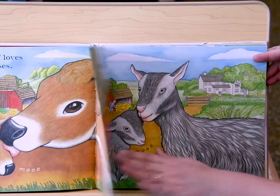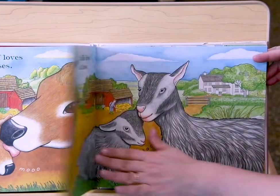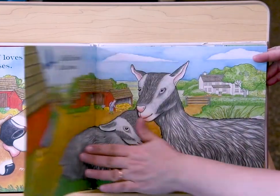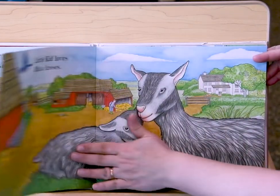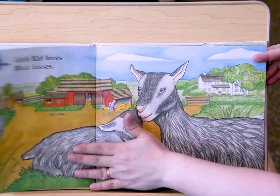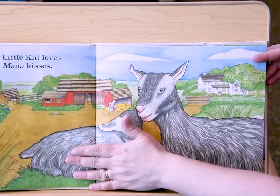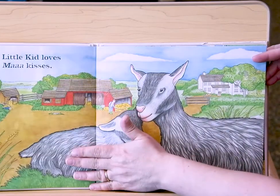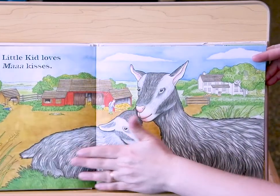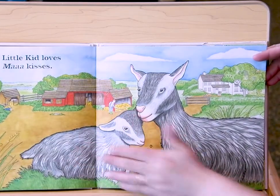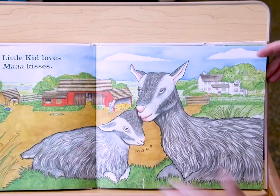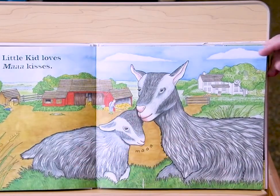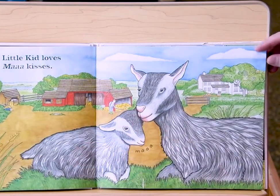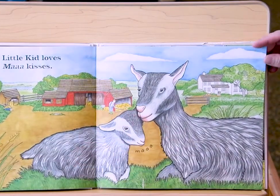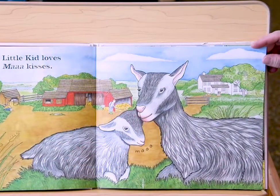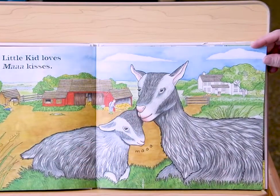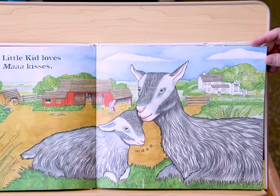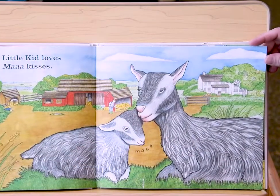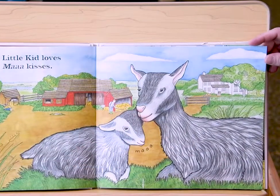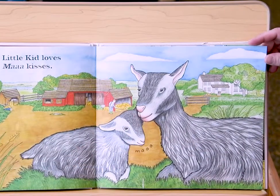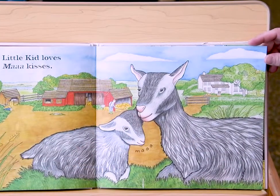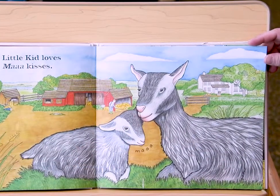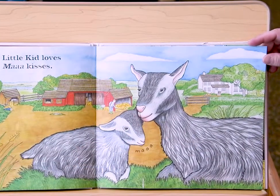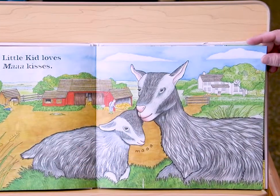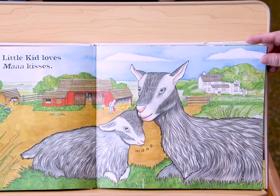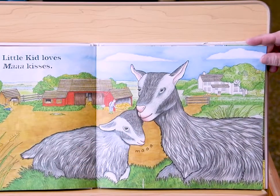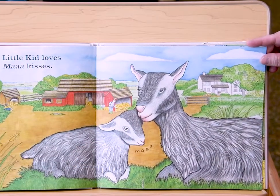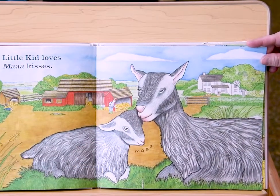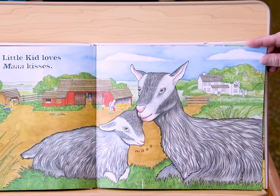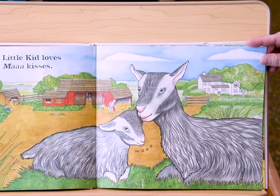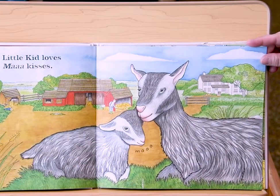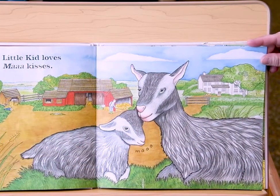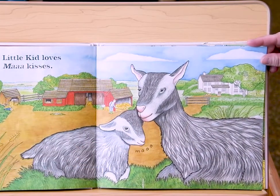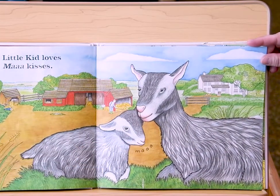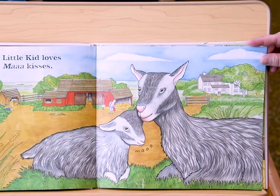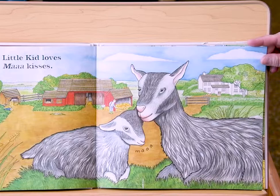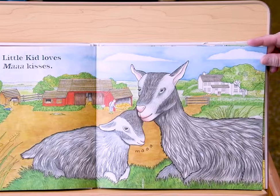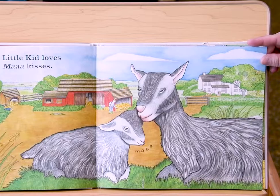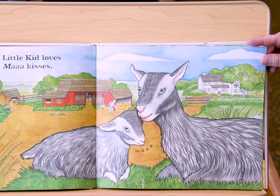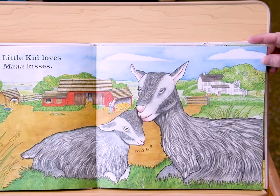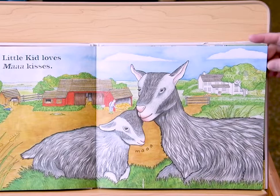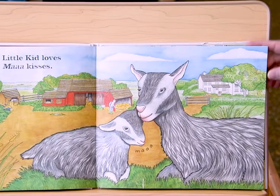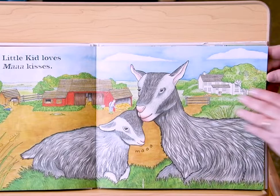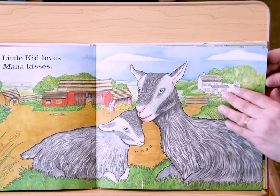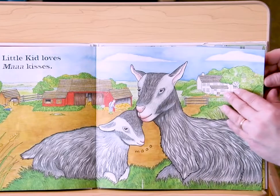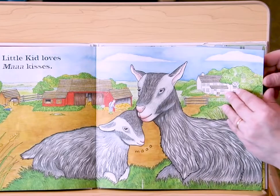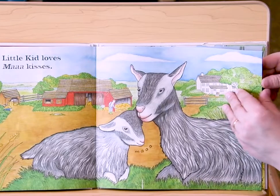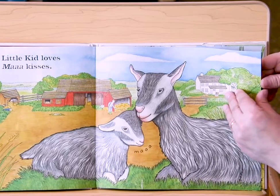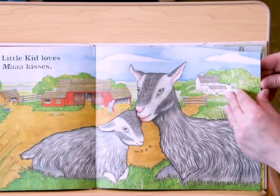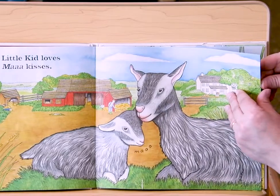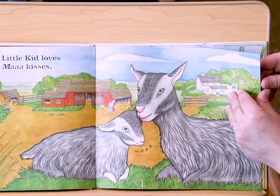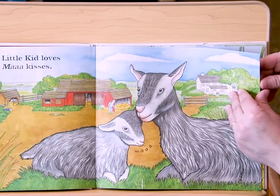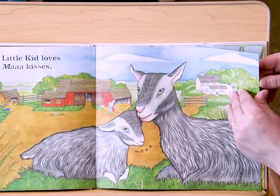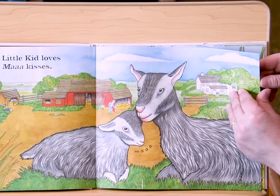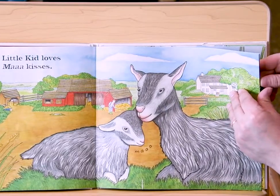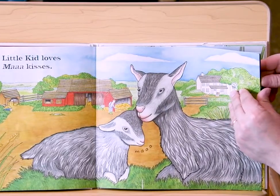Little kid loves moo kisses. Can you say moo? Just like a baby goat.